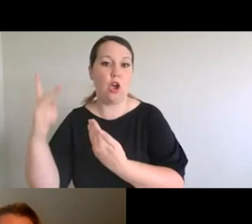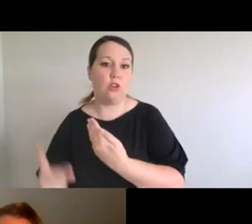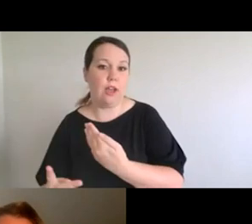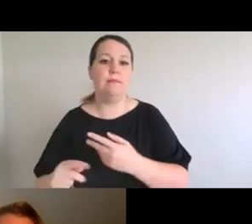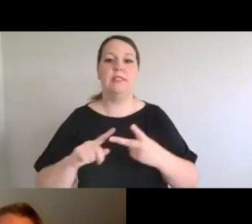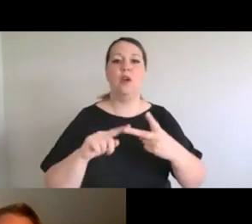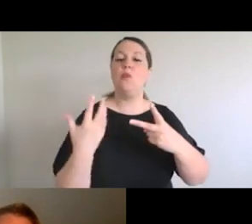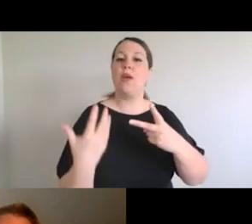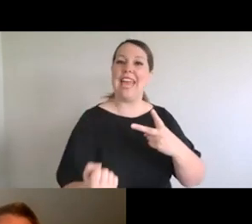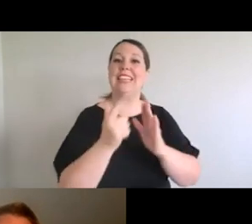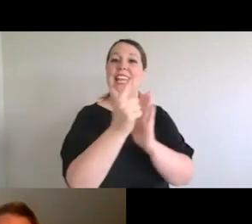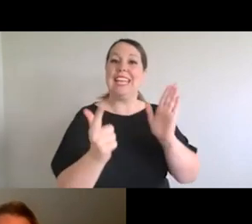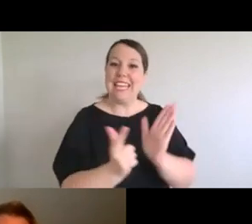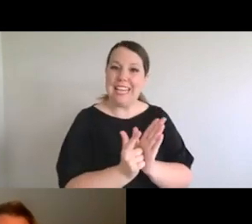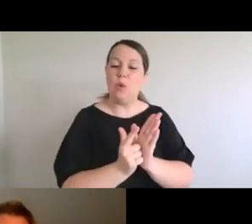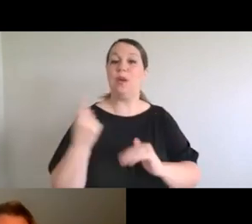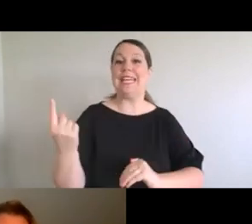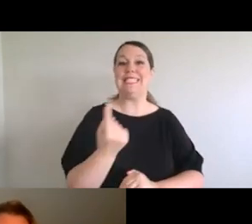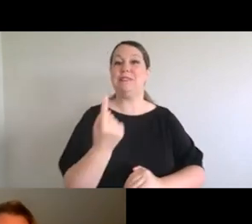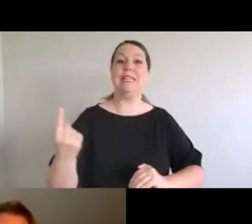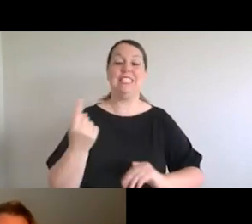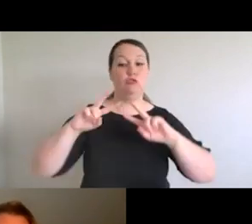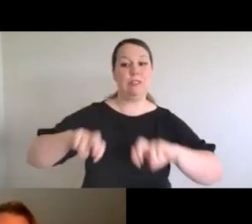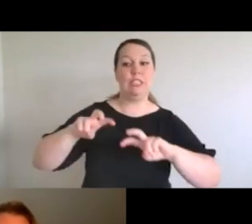independent research report,